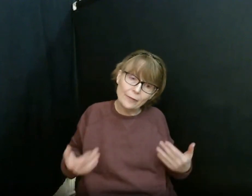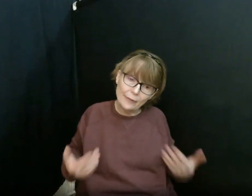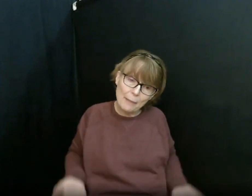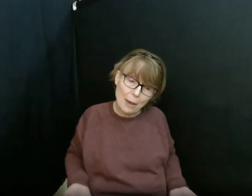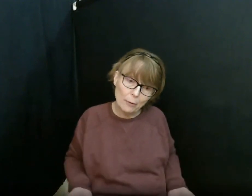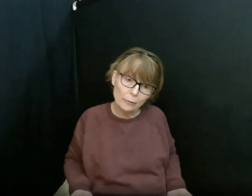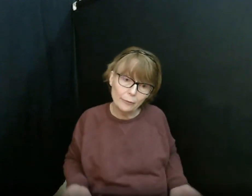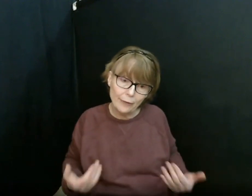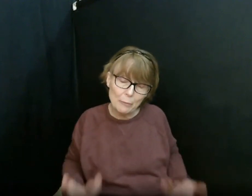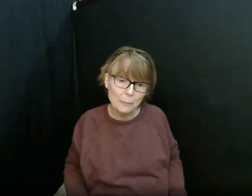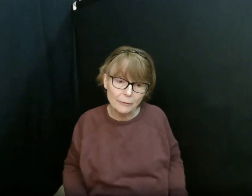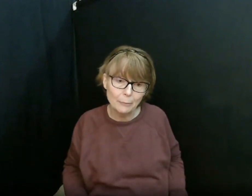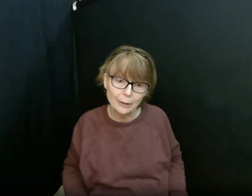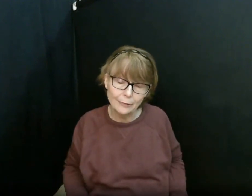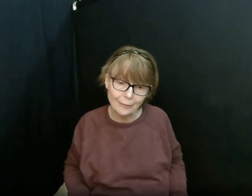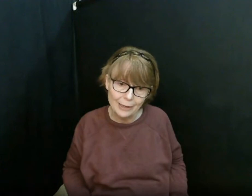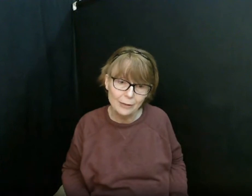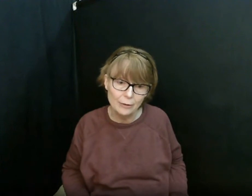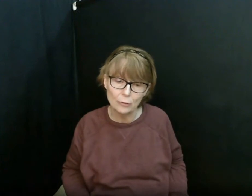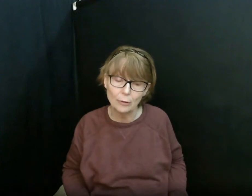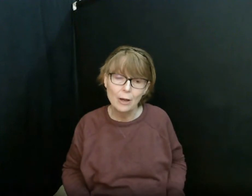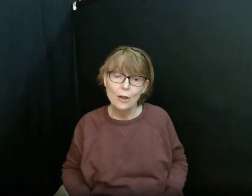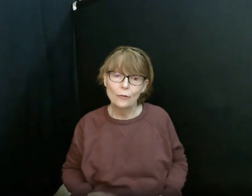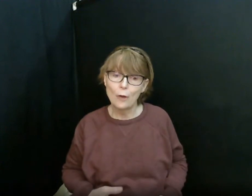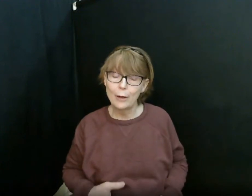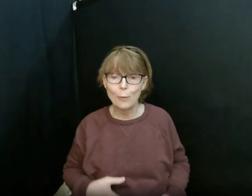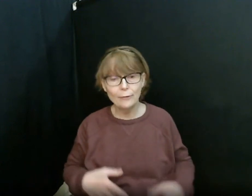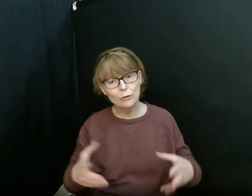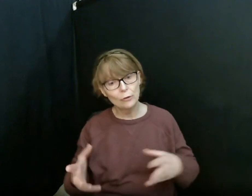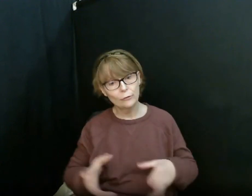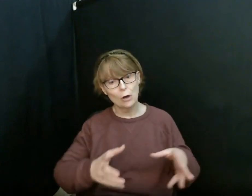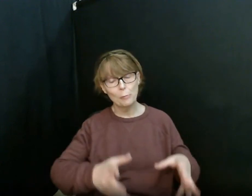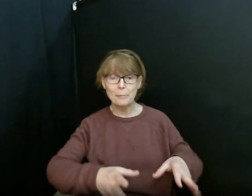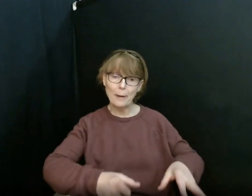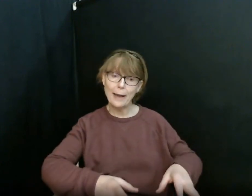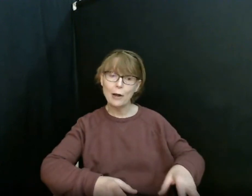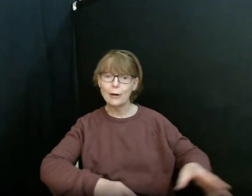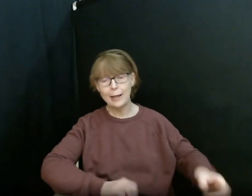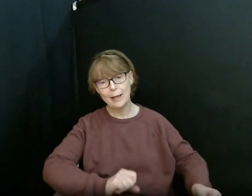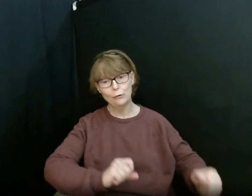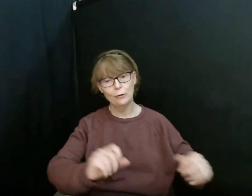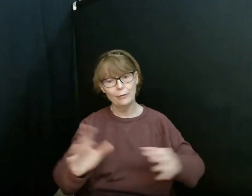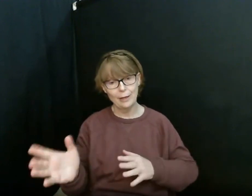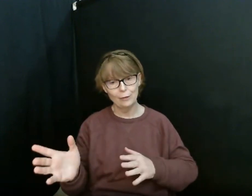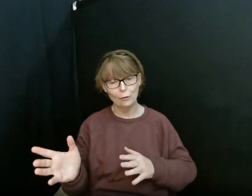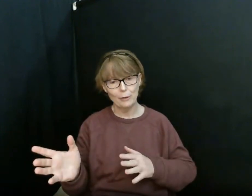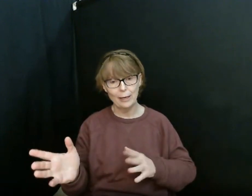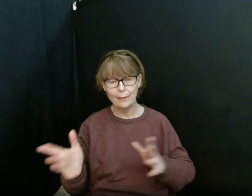same hours, the same responsibilities as any teacher. Mm-hmm. So it wasn't just go, be prepared, and do your thing, interpreting, and then go